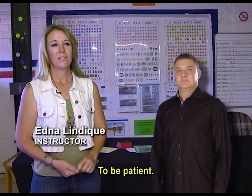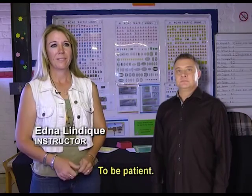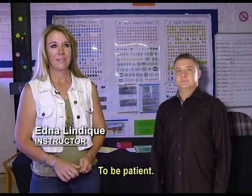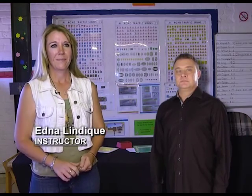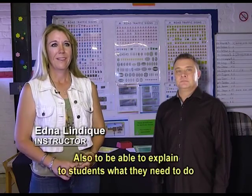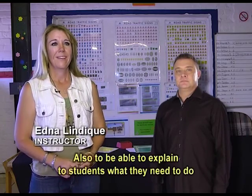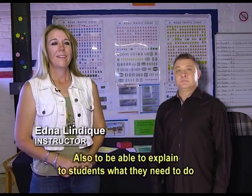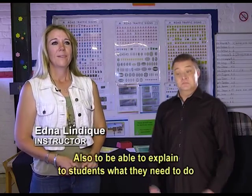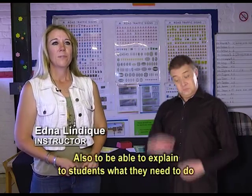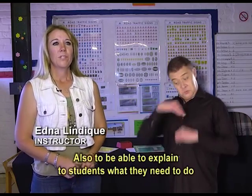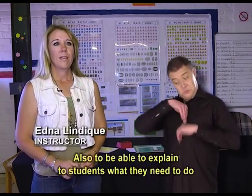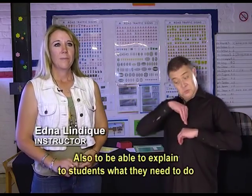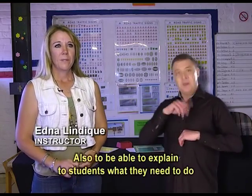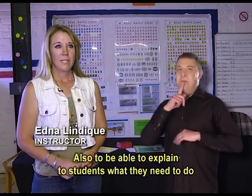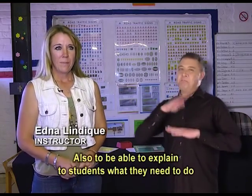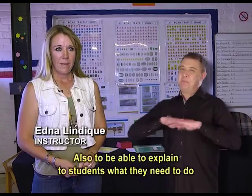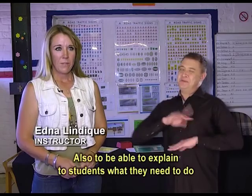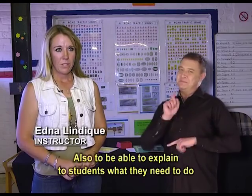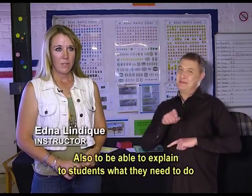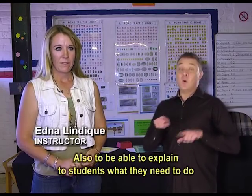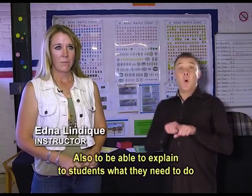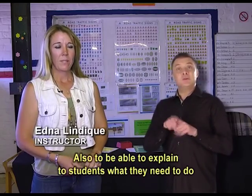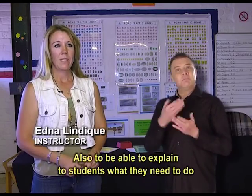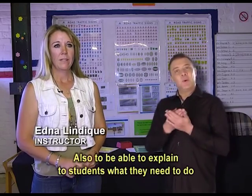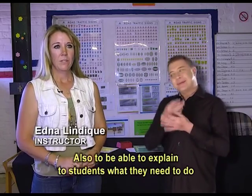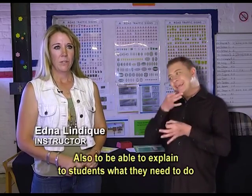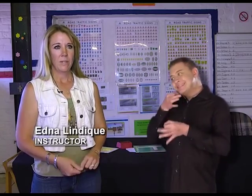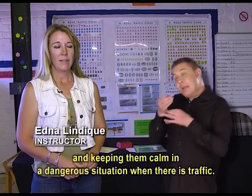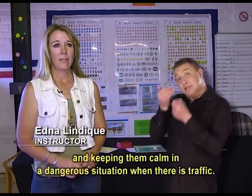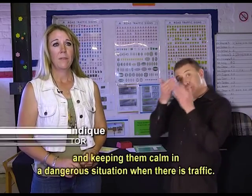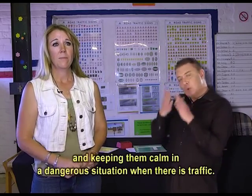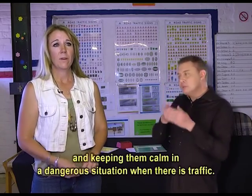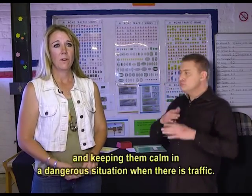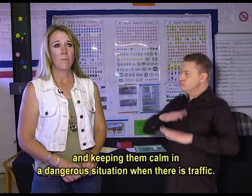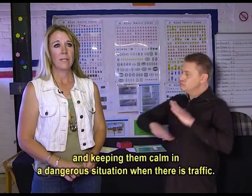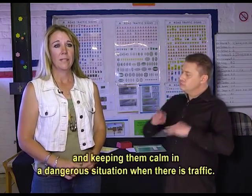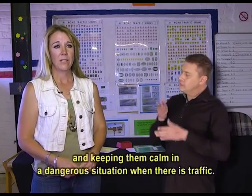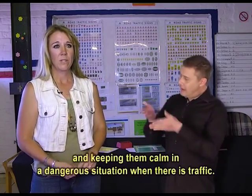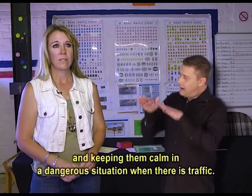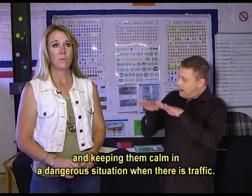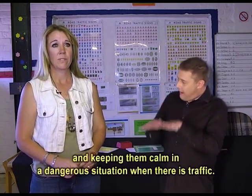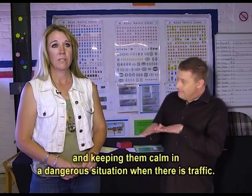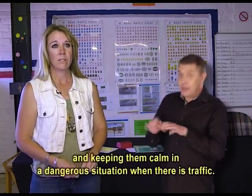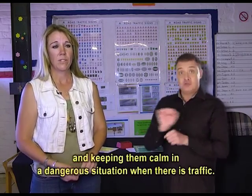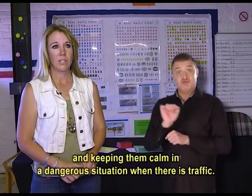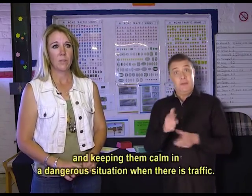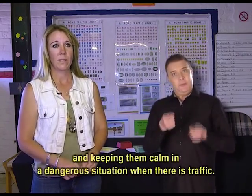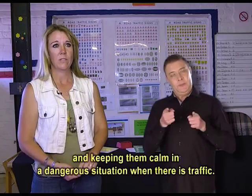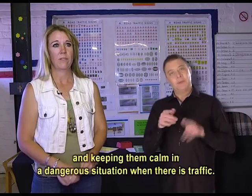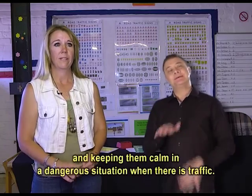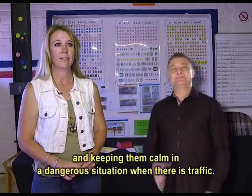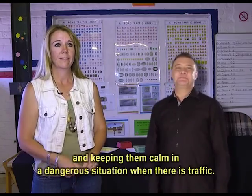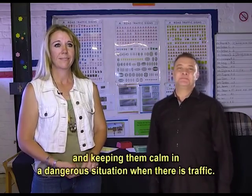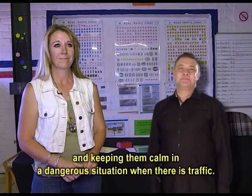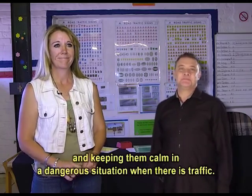To be patient. Also to be able to explain to a student what they need to do and keeping them calm in a dangerous or difficult situation